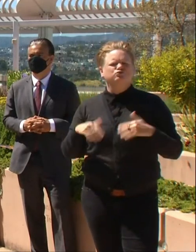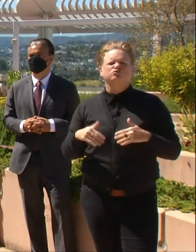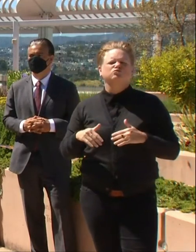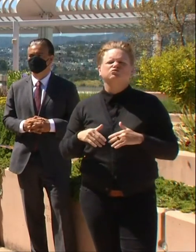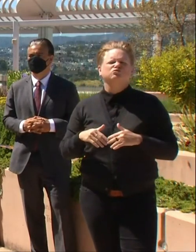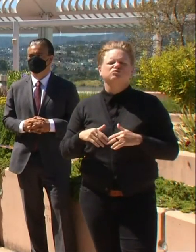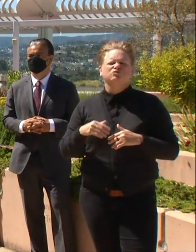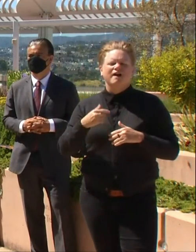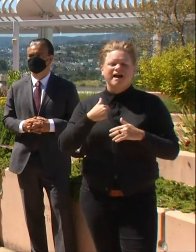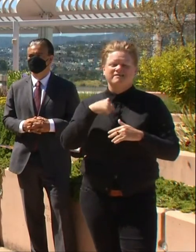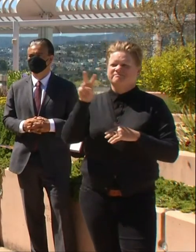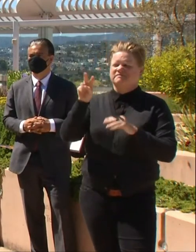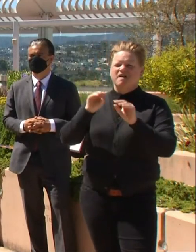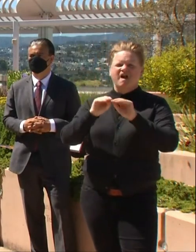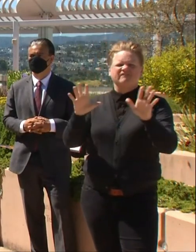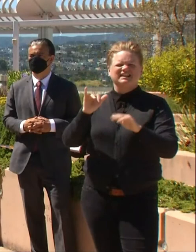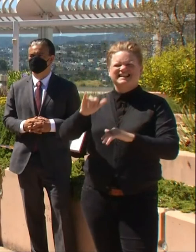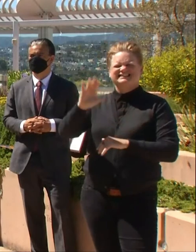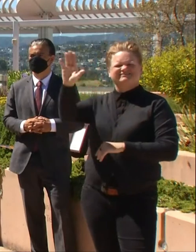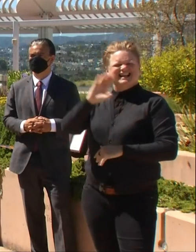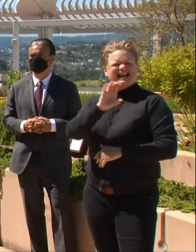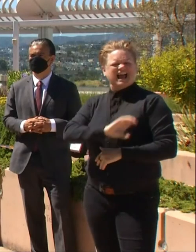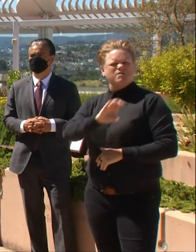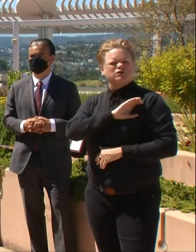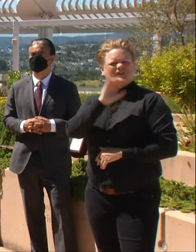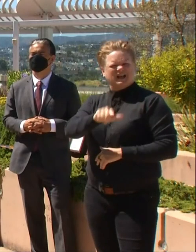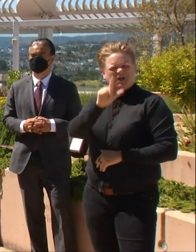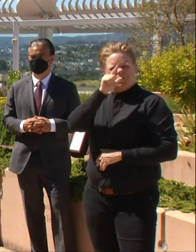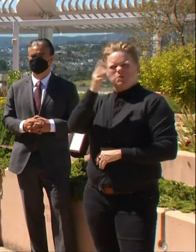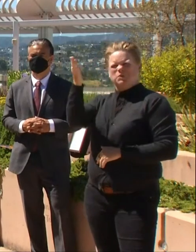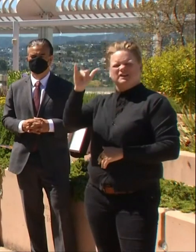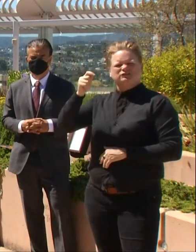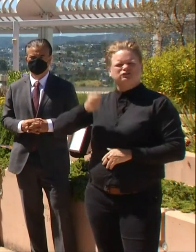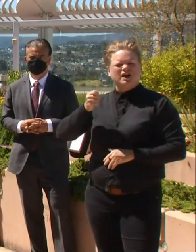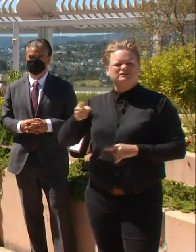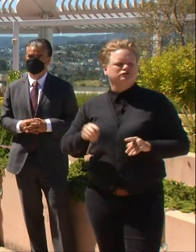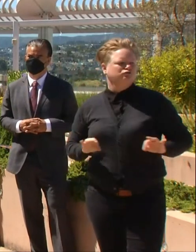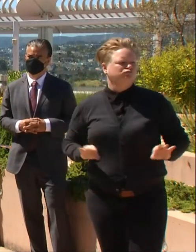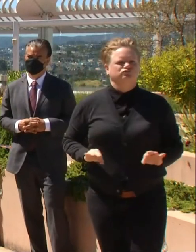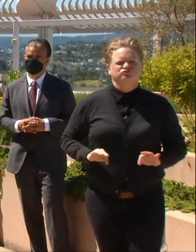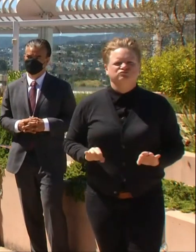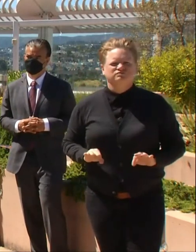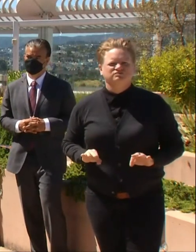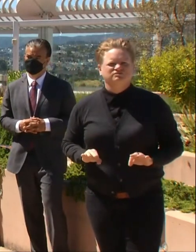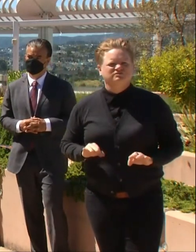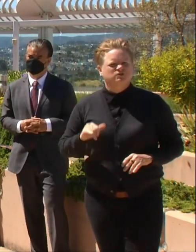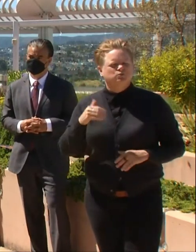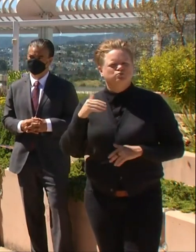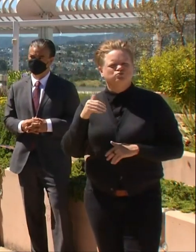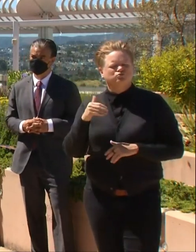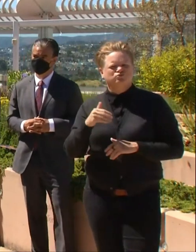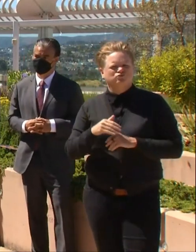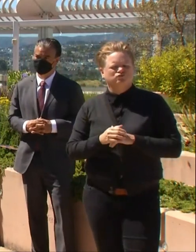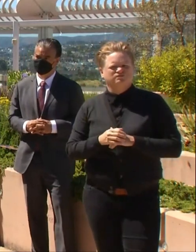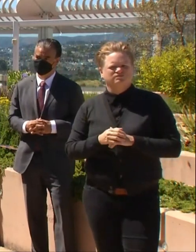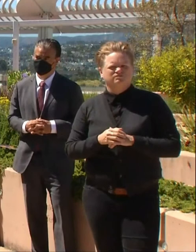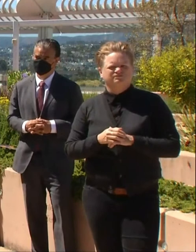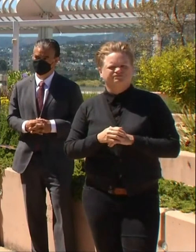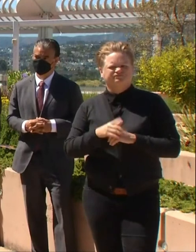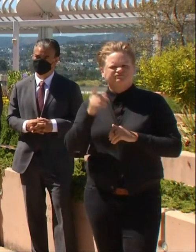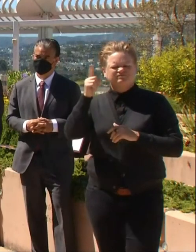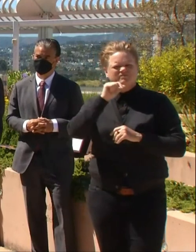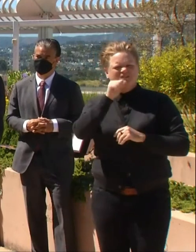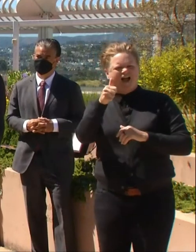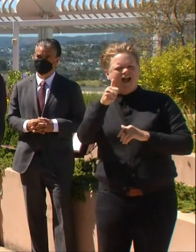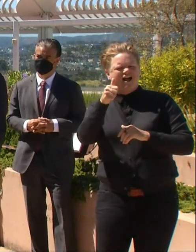and the consequences of this decision that are not intellectual, it's not politics, but are emotional and personal.